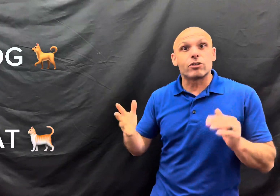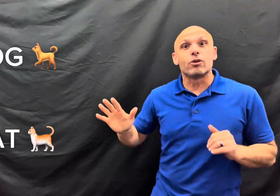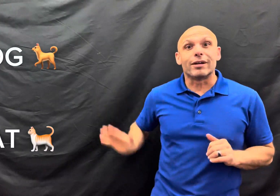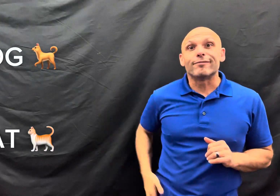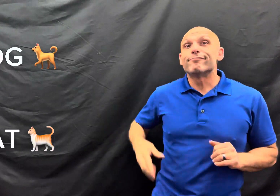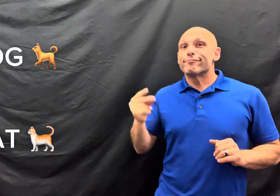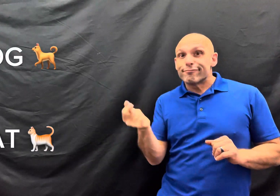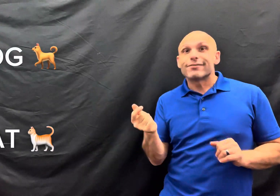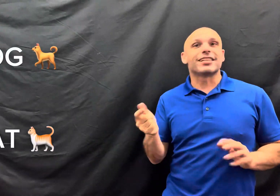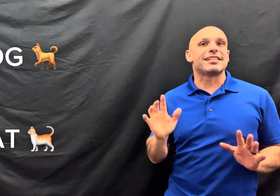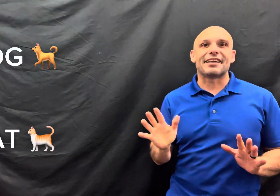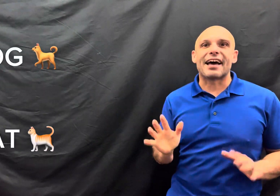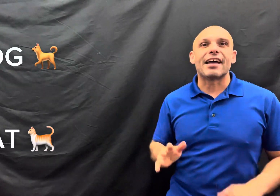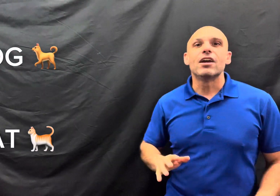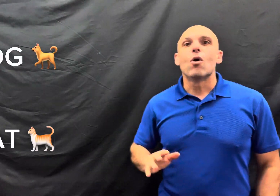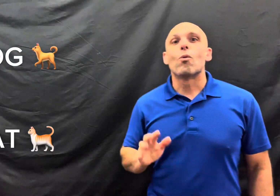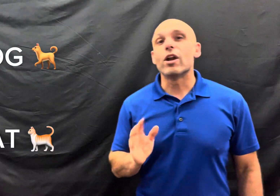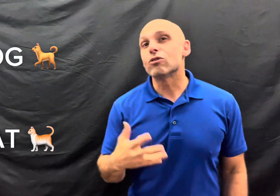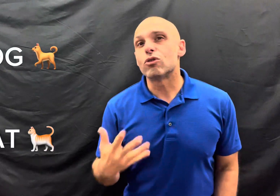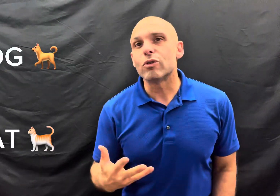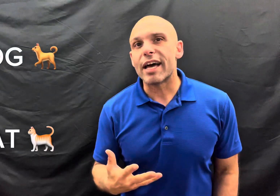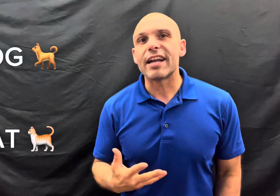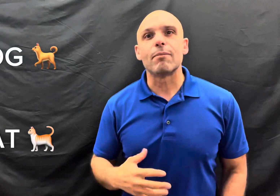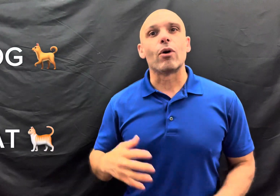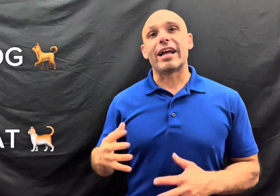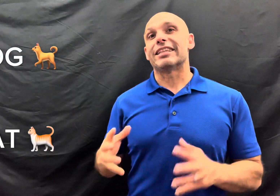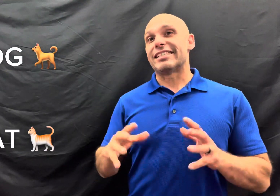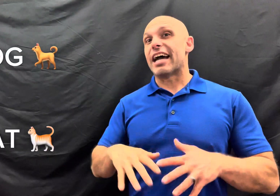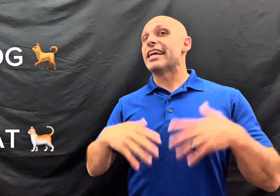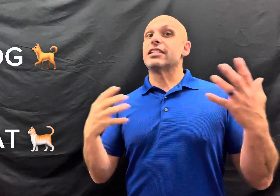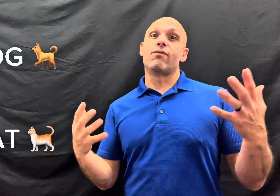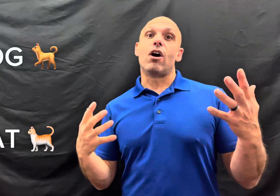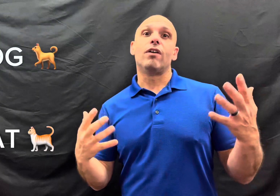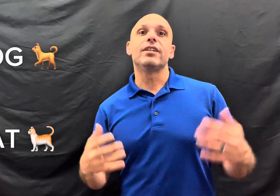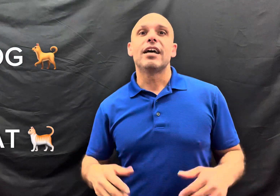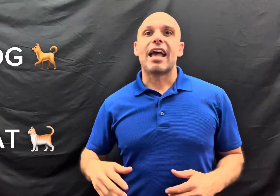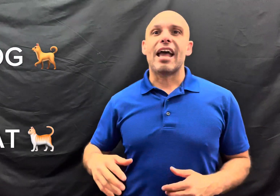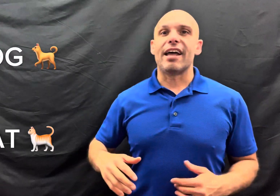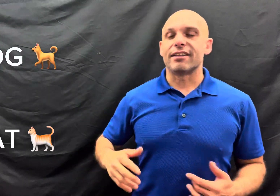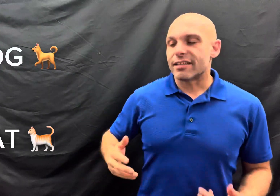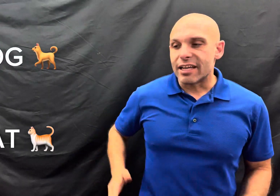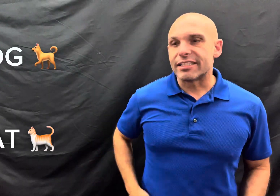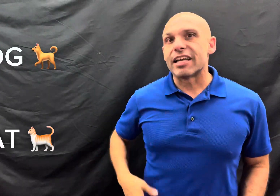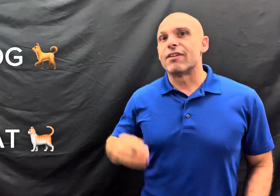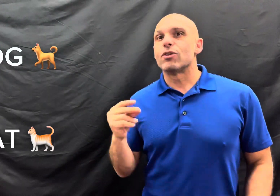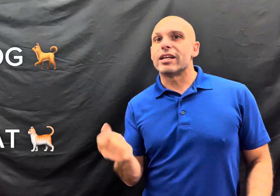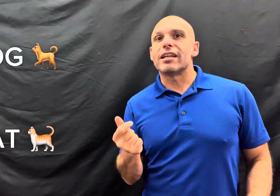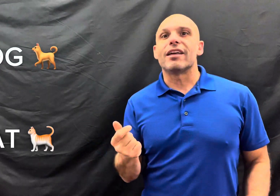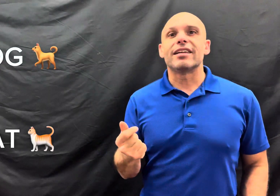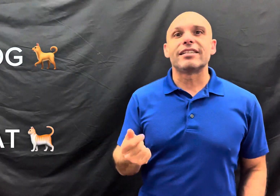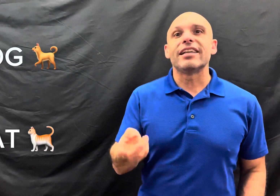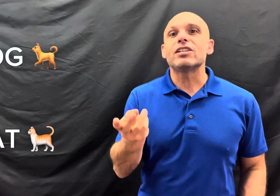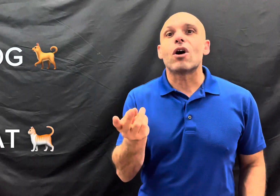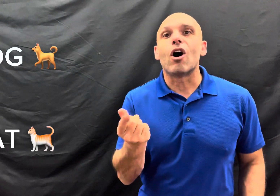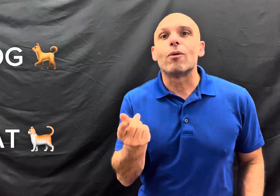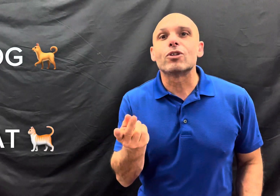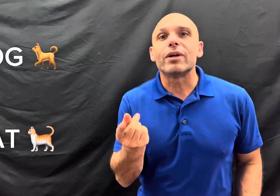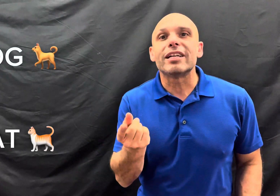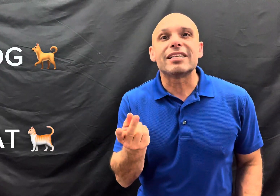it just like that. We don't do that anymore. The sign has evolved. And instead of doing this and this, all we're doing is a